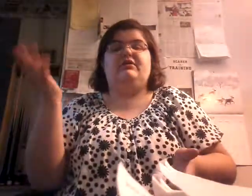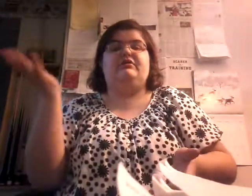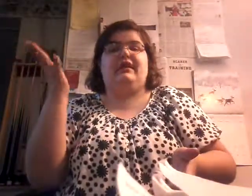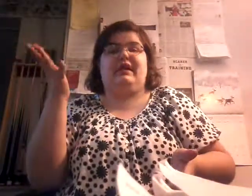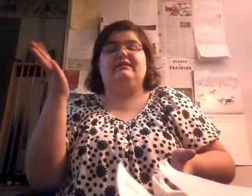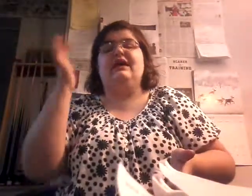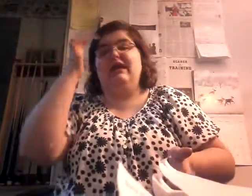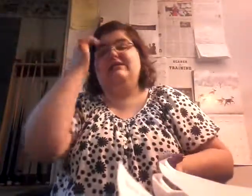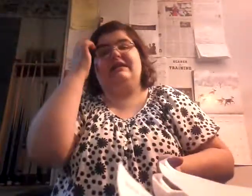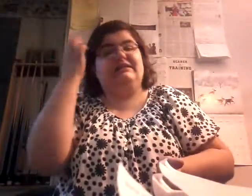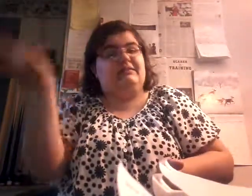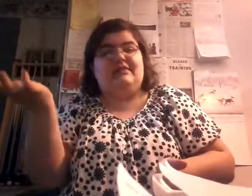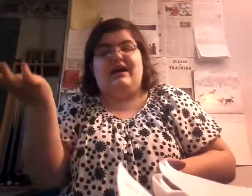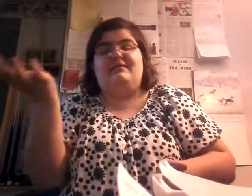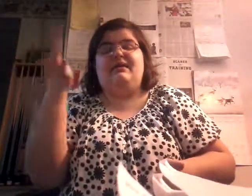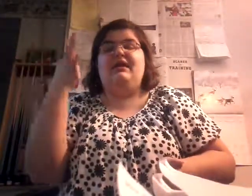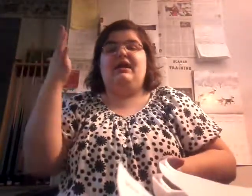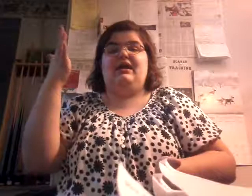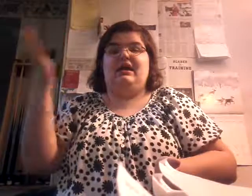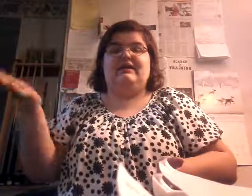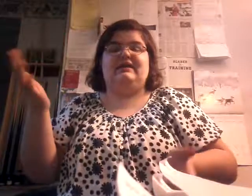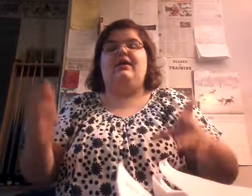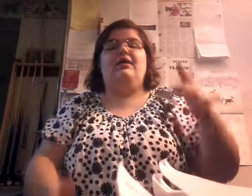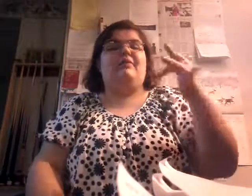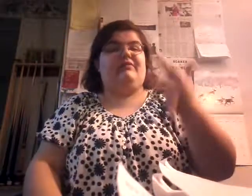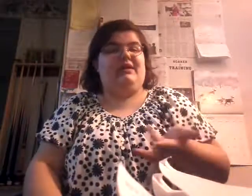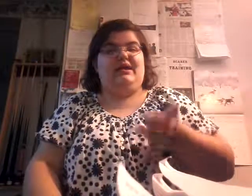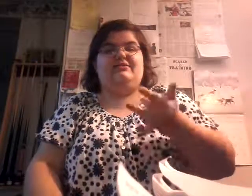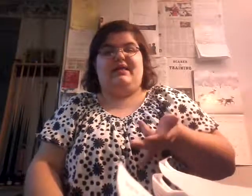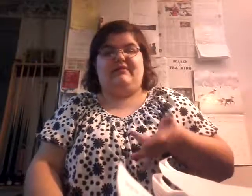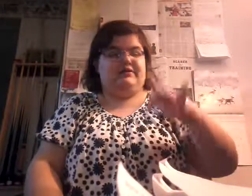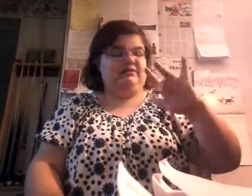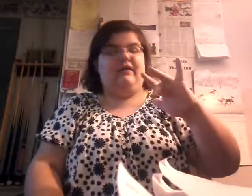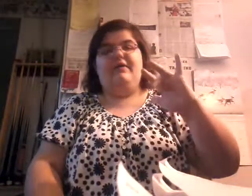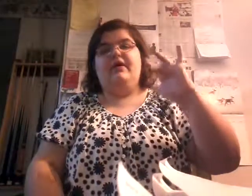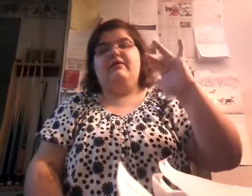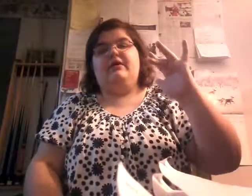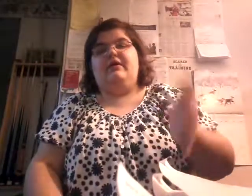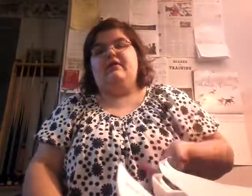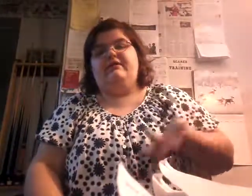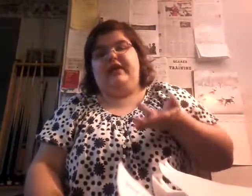the right hand because that's the most common in ASL. But for me, I use my left hand. So you go